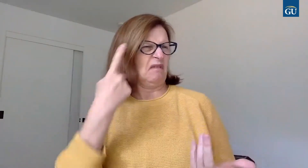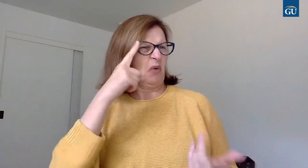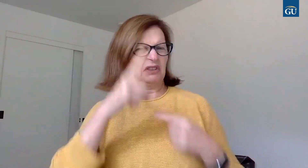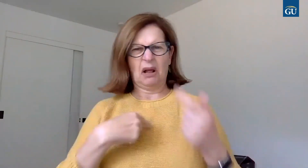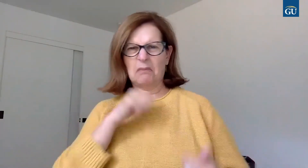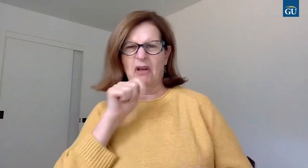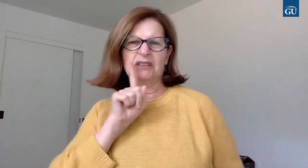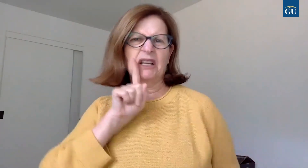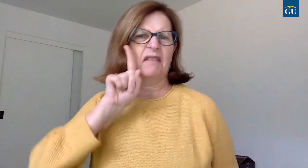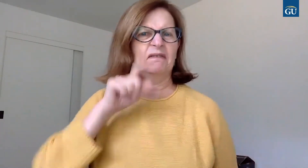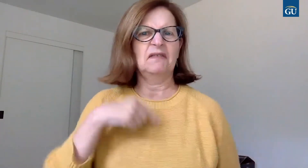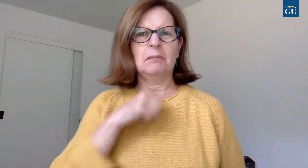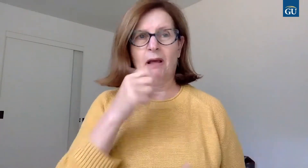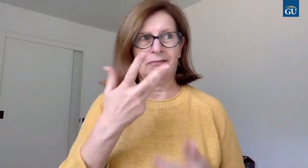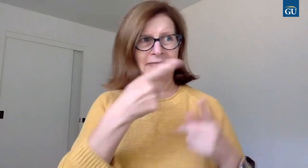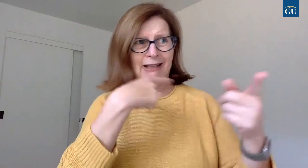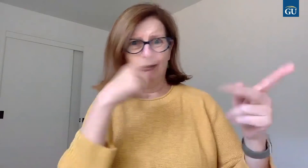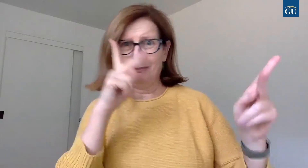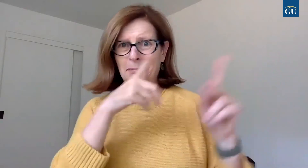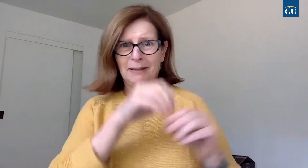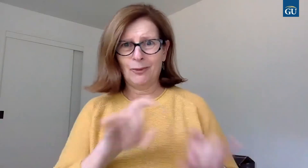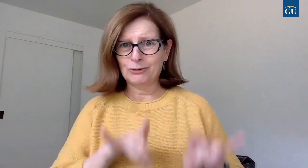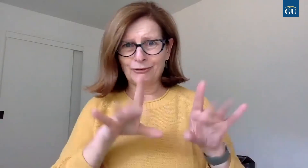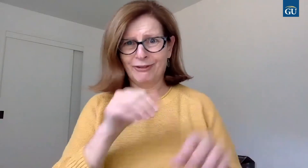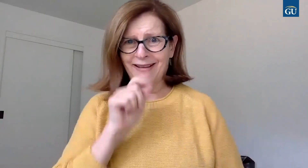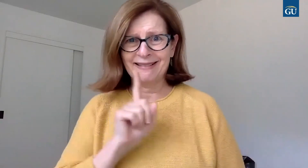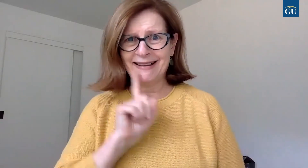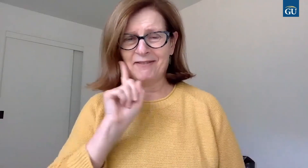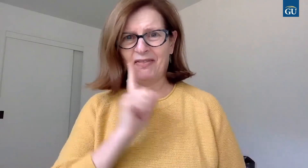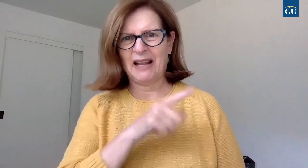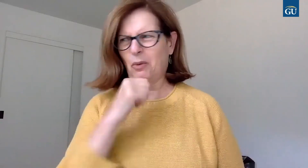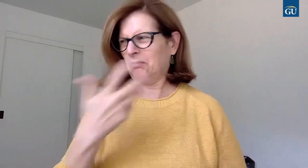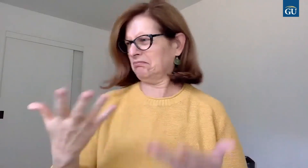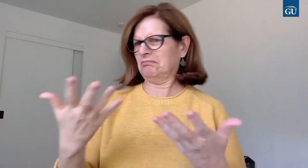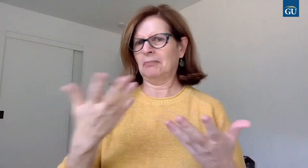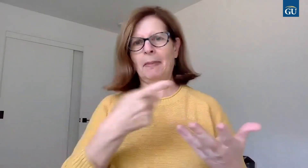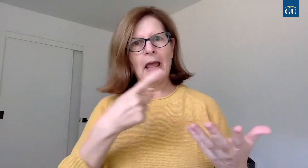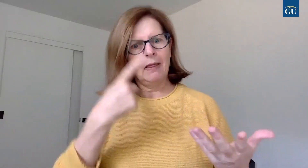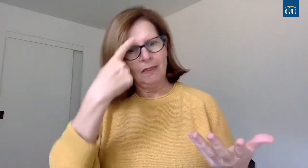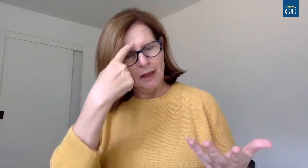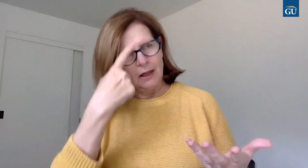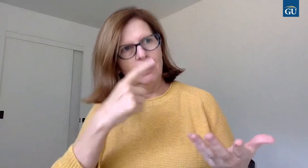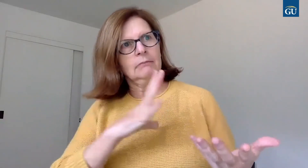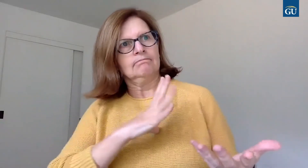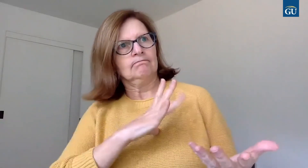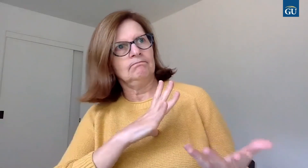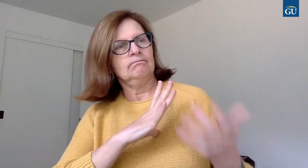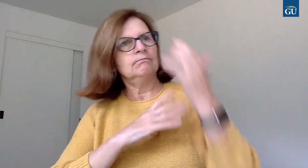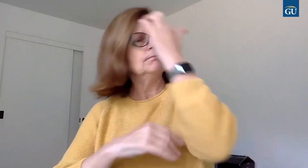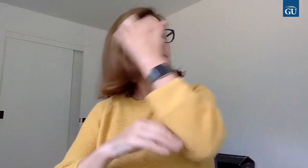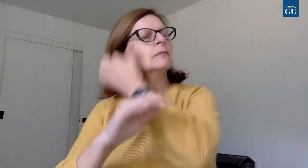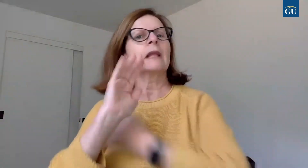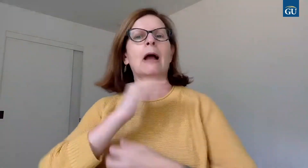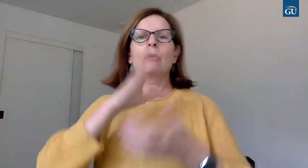would be no reason to. They may say, "Oh, I'm not deaf." Hearing Australians aren't deaf but they